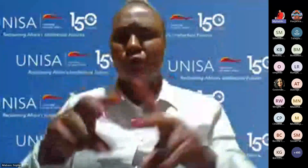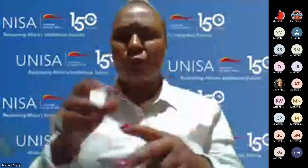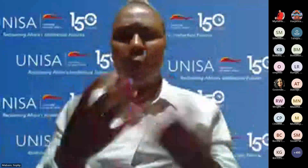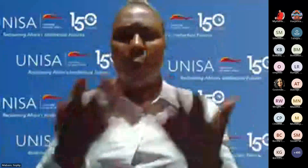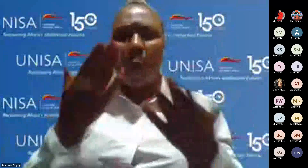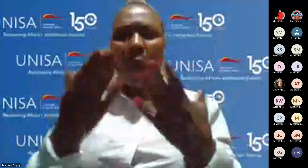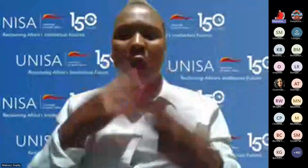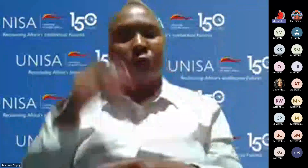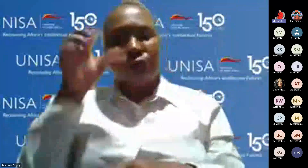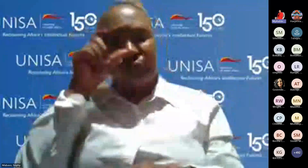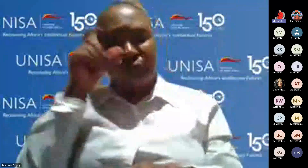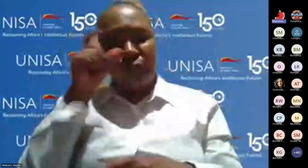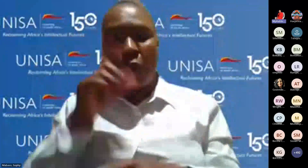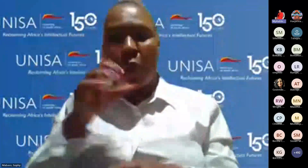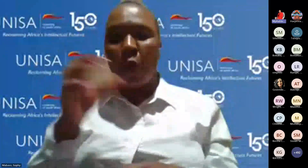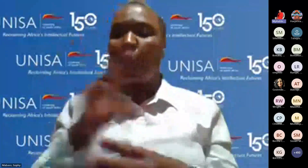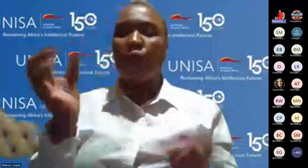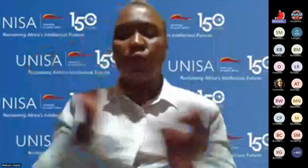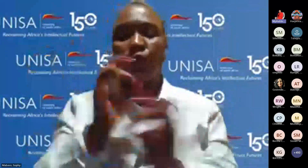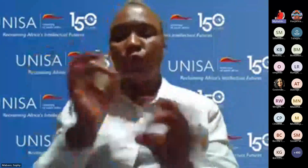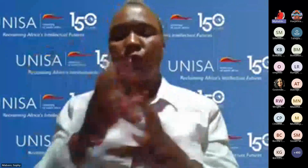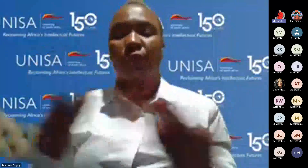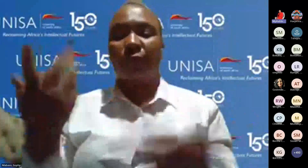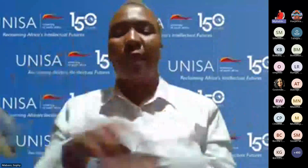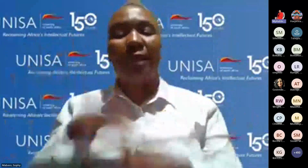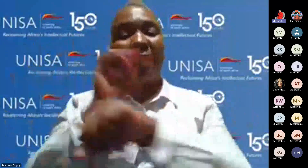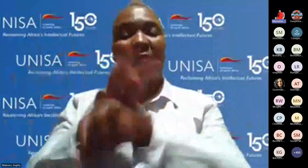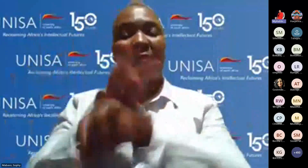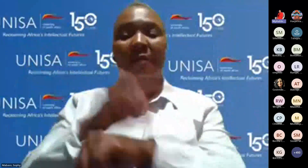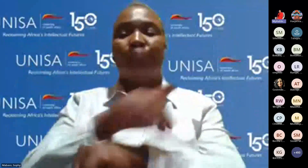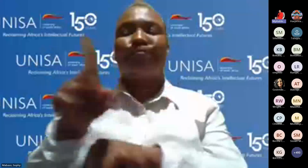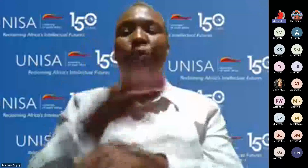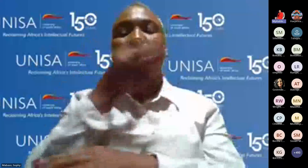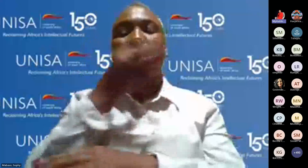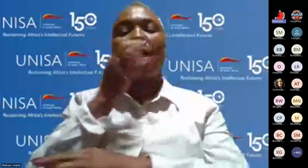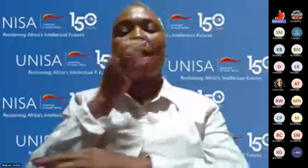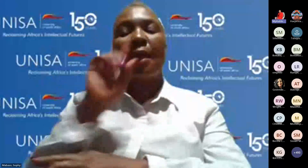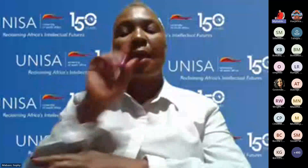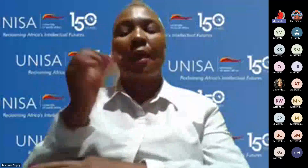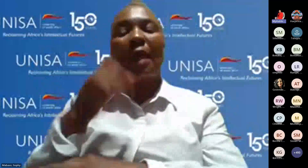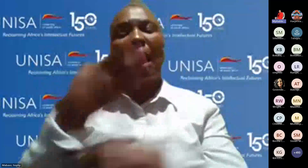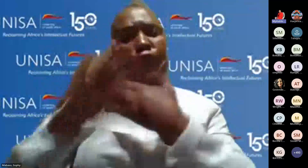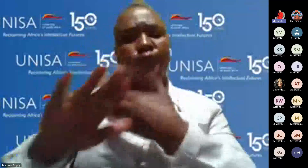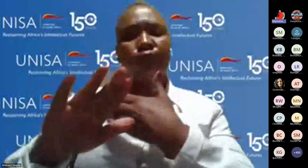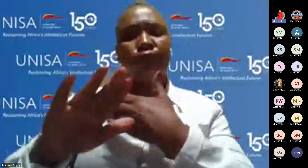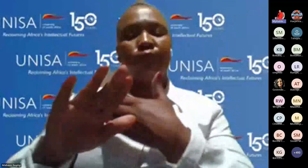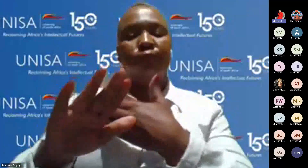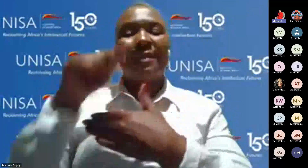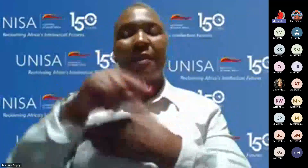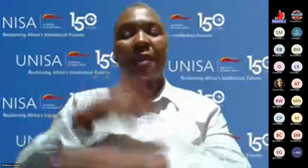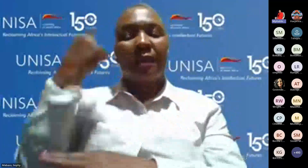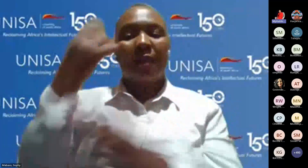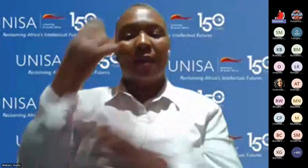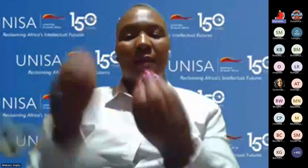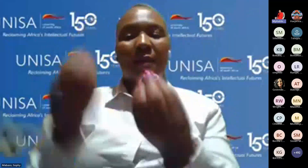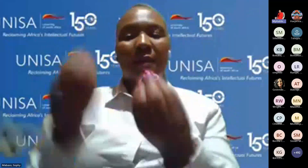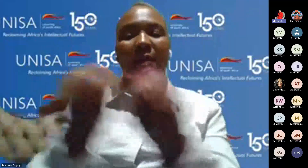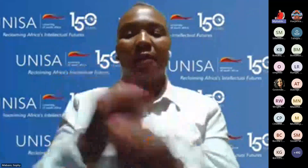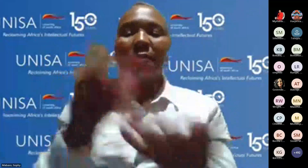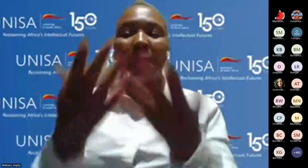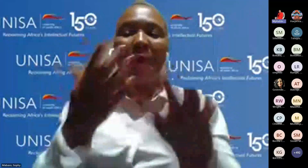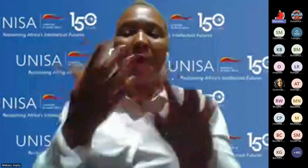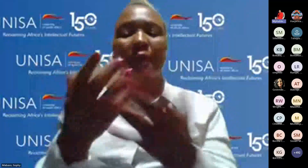cheating. So this advice we are giving, it is just to say avoid things that might